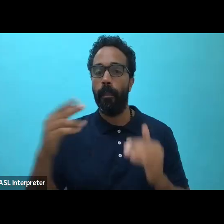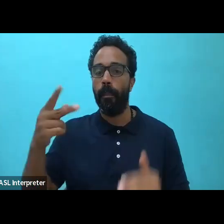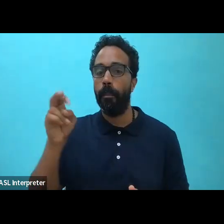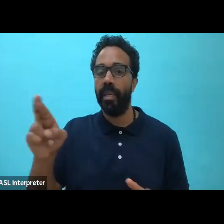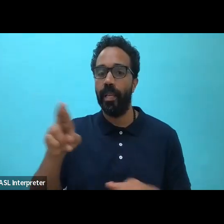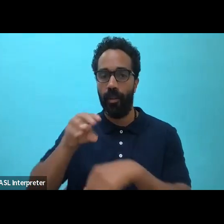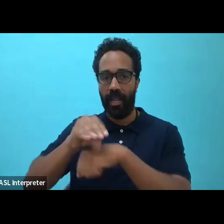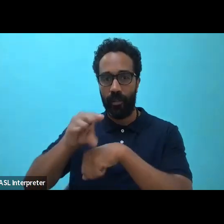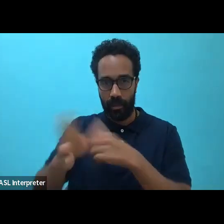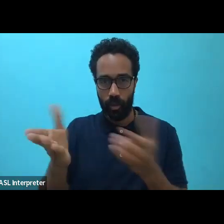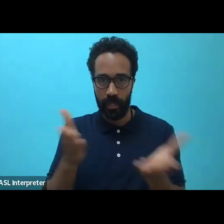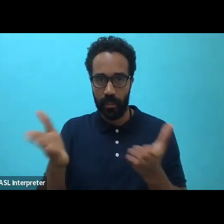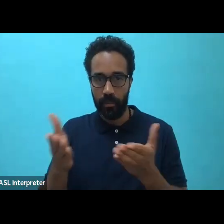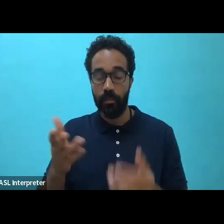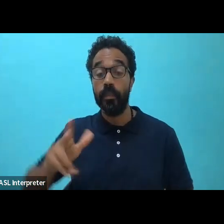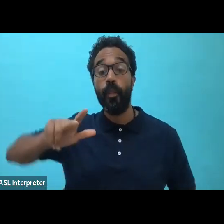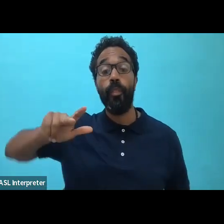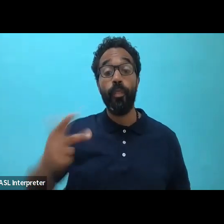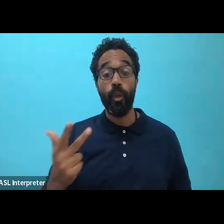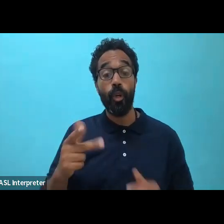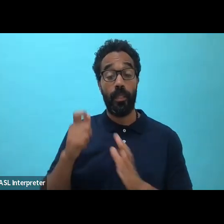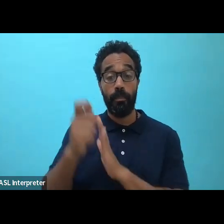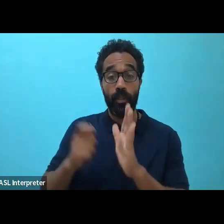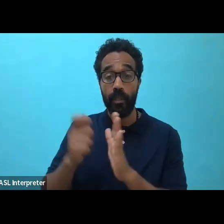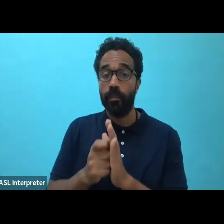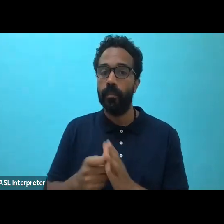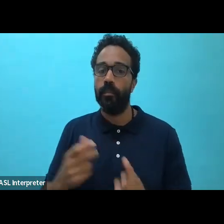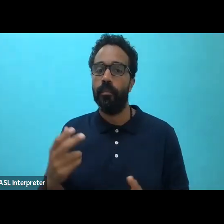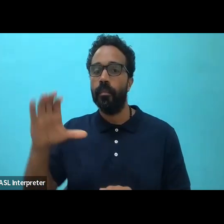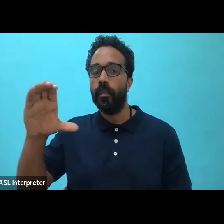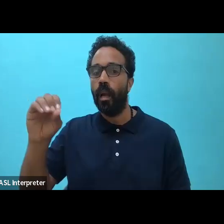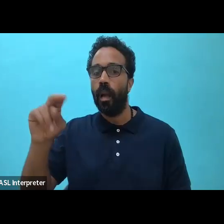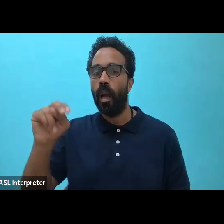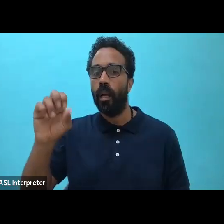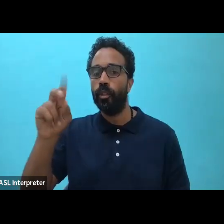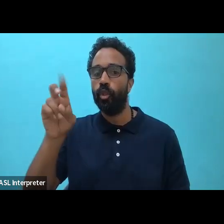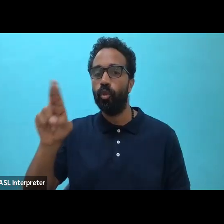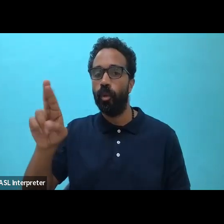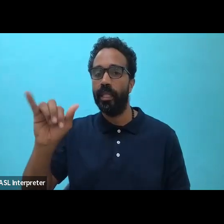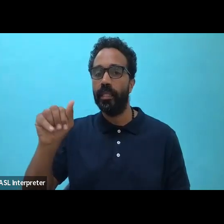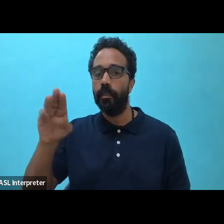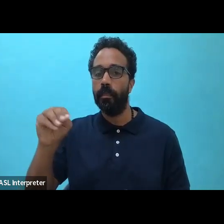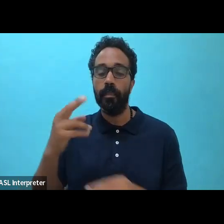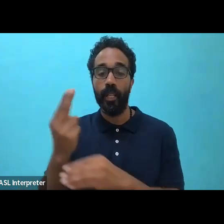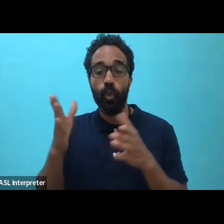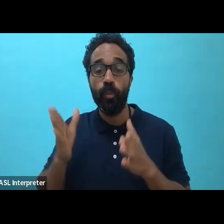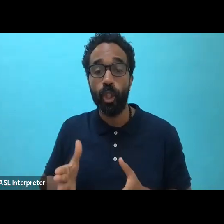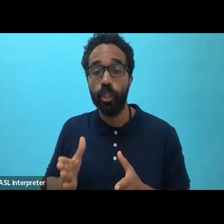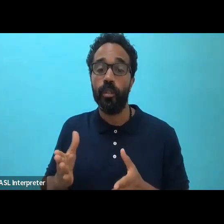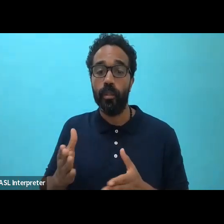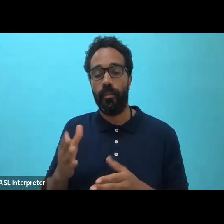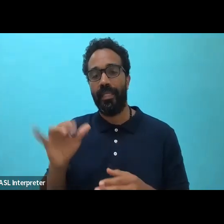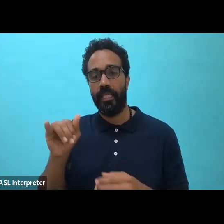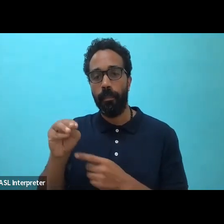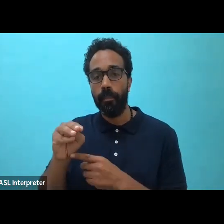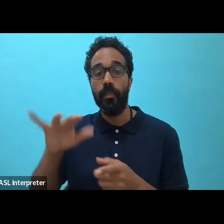our movement is consumerism. Consumerism grew out of a movement headed by Ralph Nader, Nader's